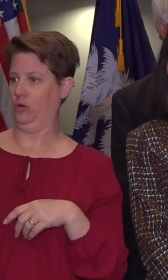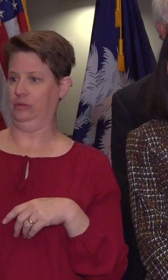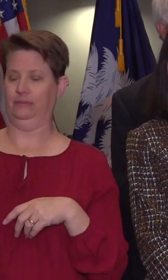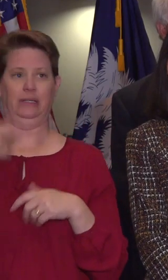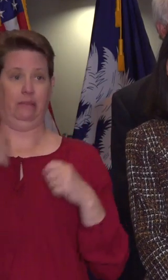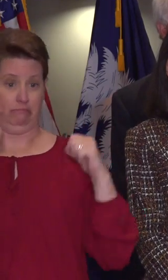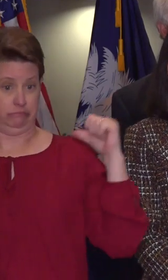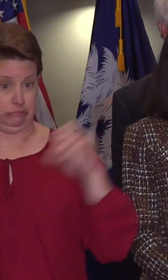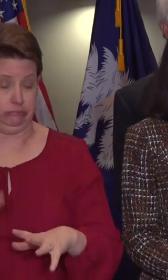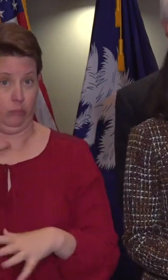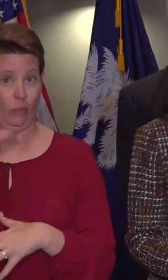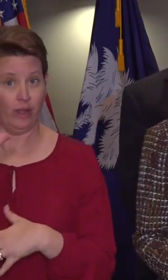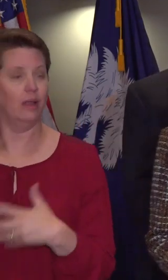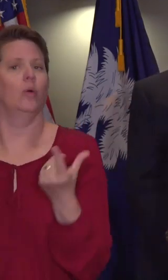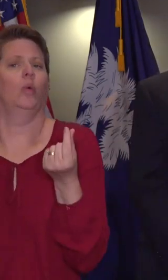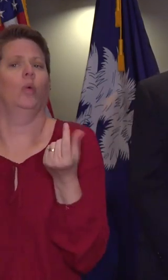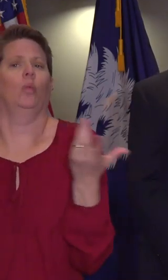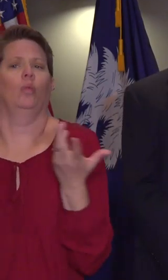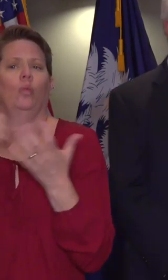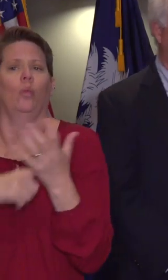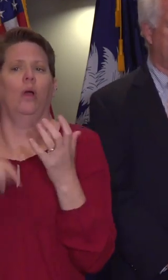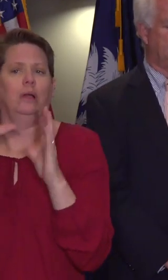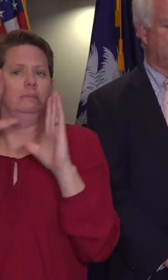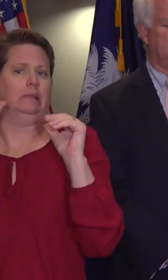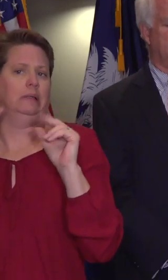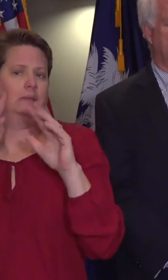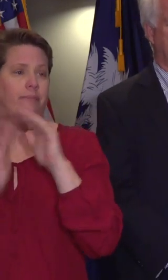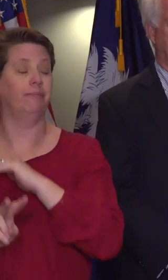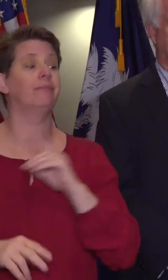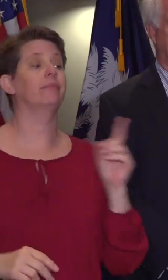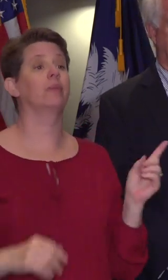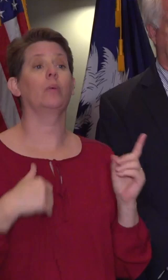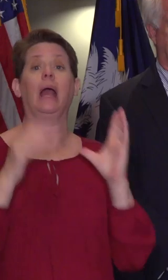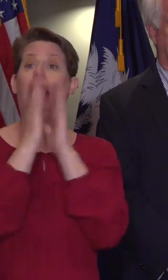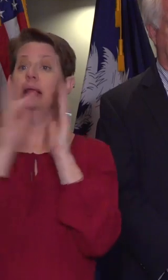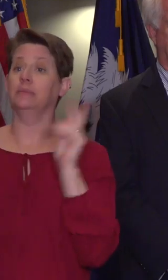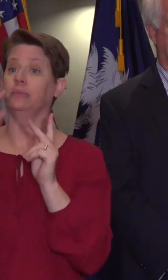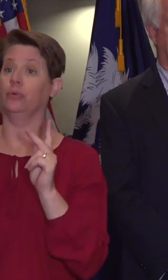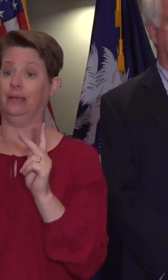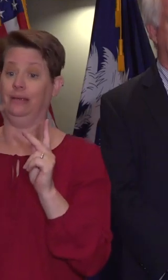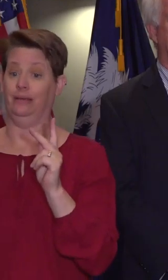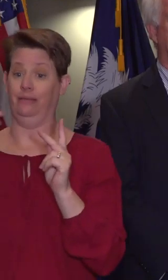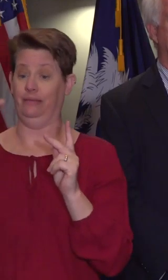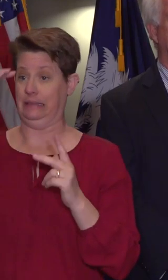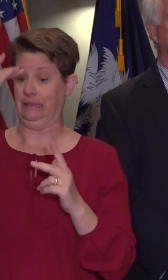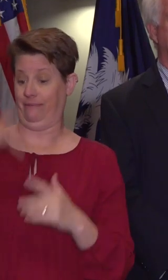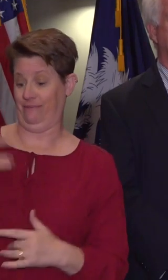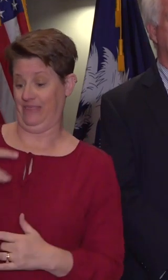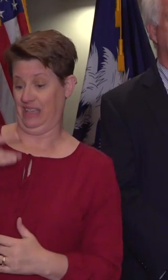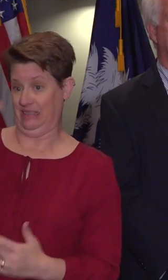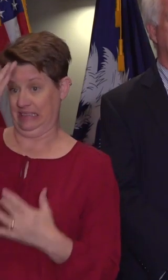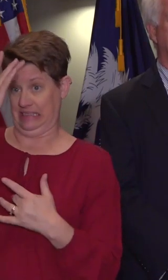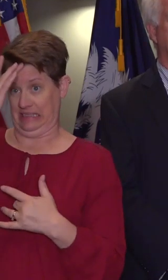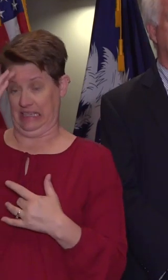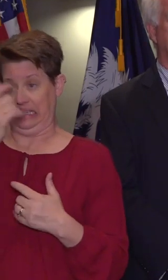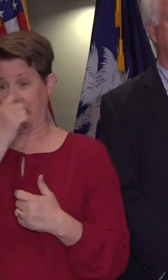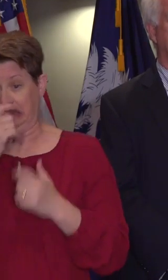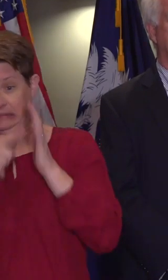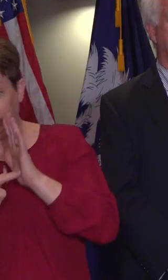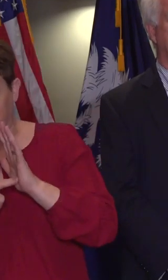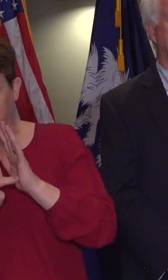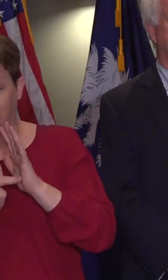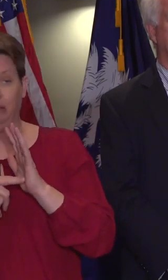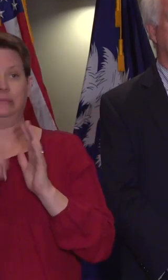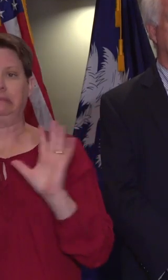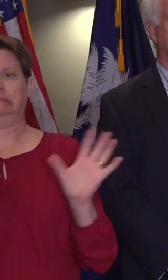there? We're asking people to avoid crowds if they have symptoms. If we're in a community where we don't have